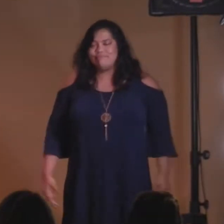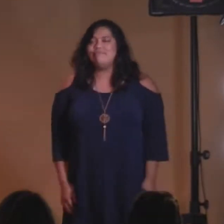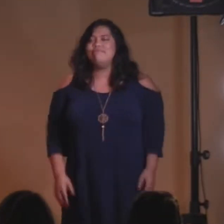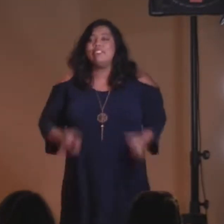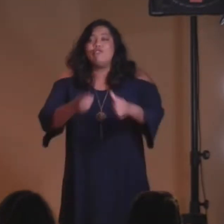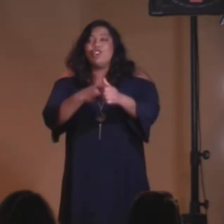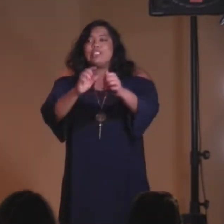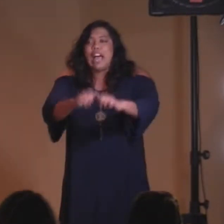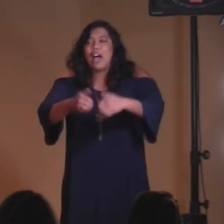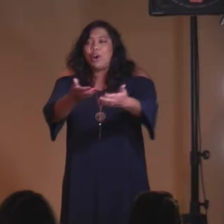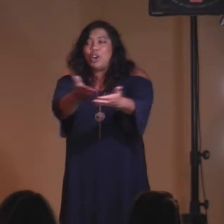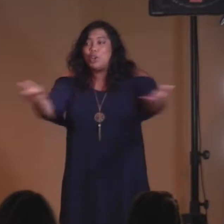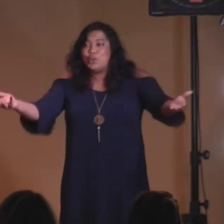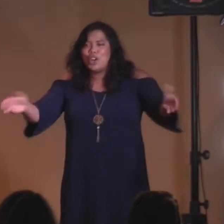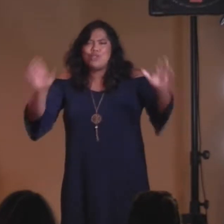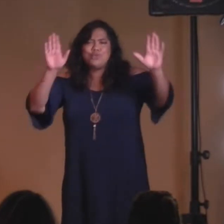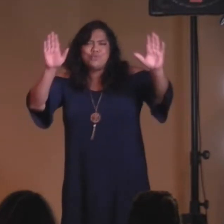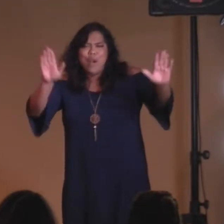you all today?